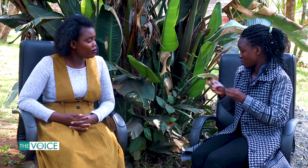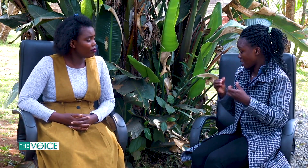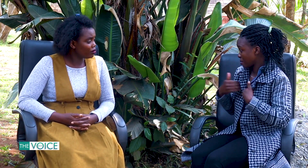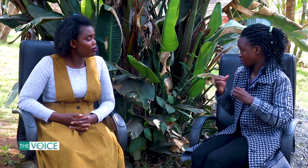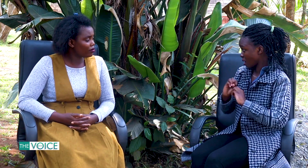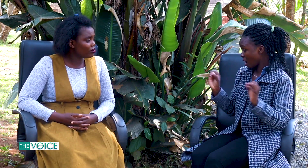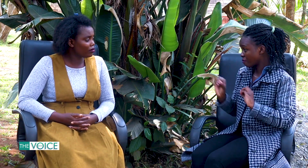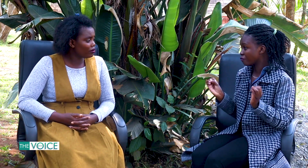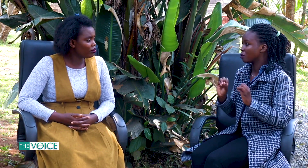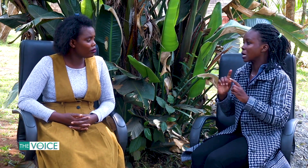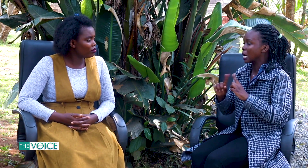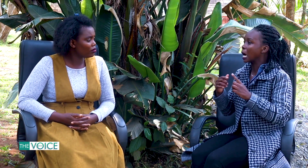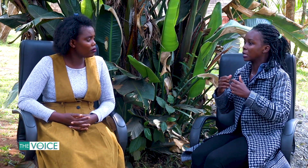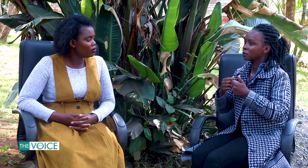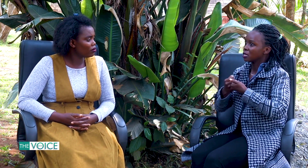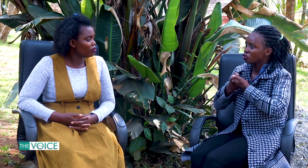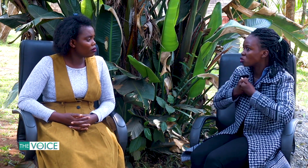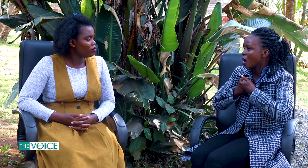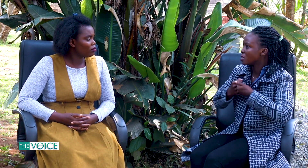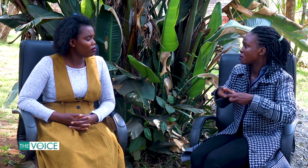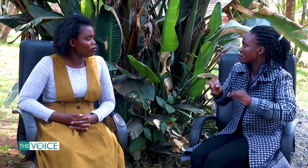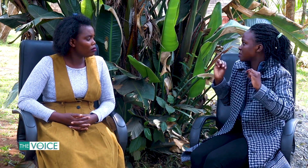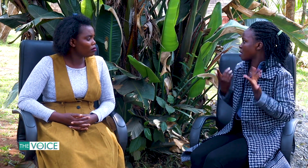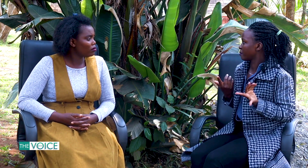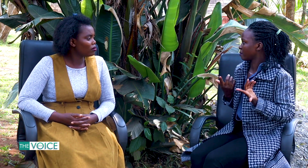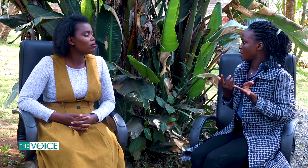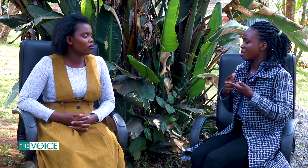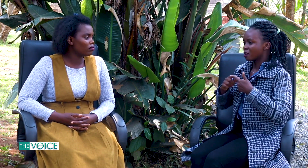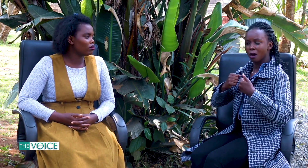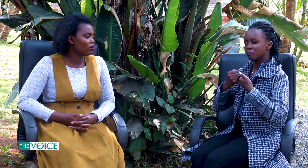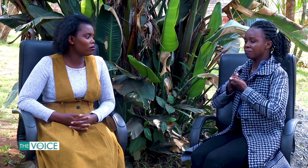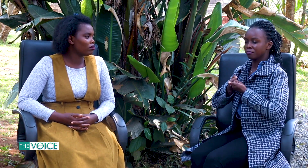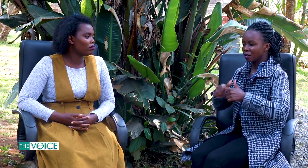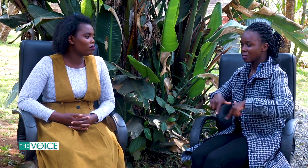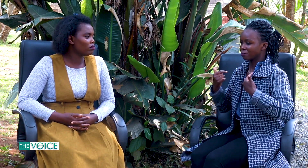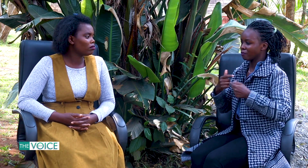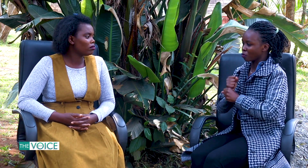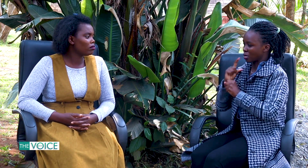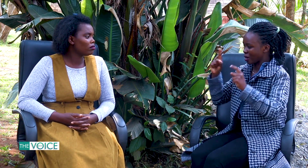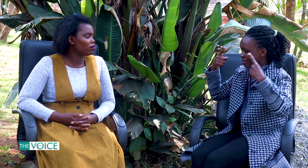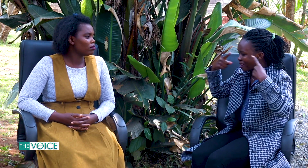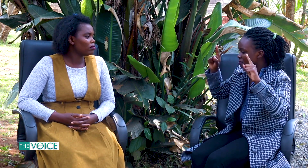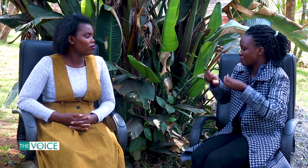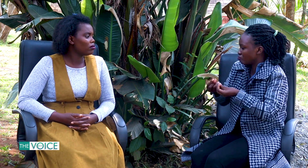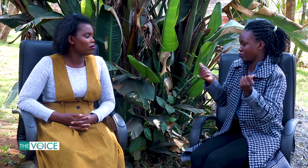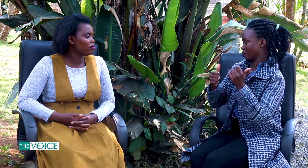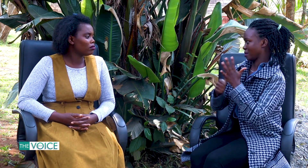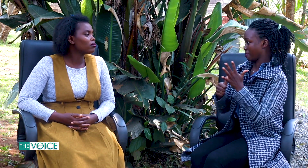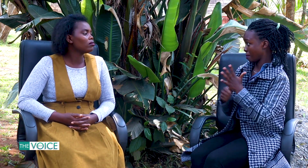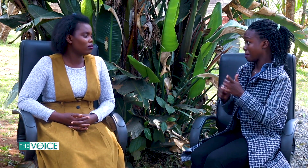live in a country where the human life can now be just taken for granted, because you have people who